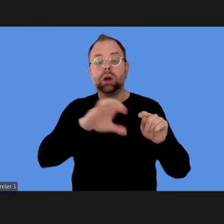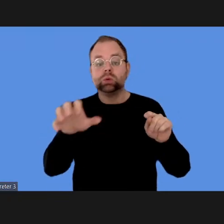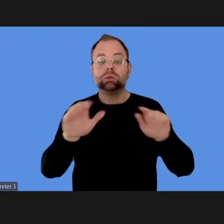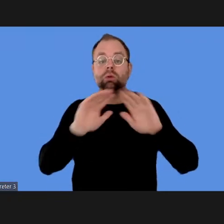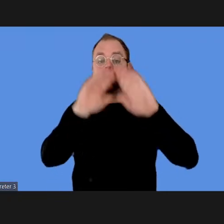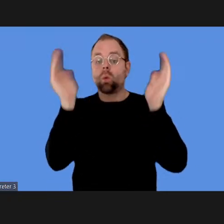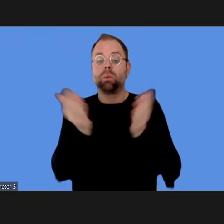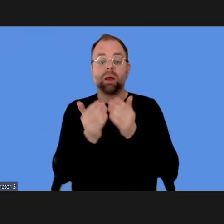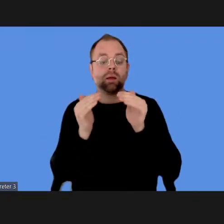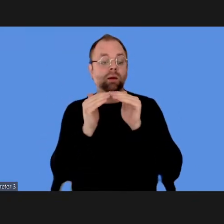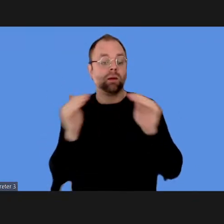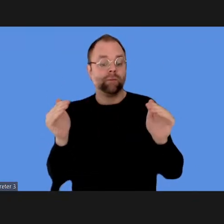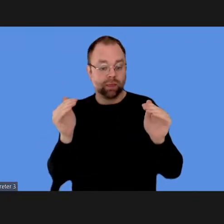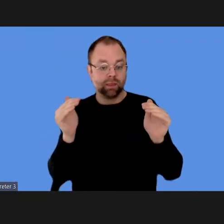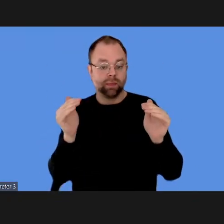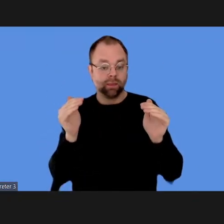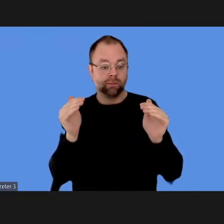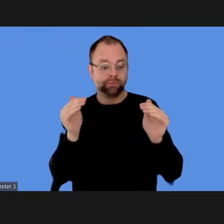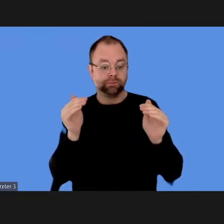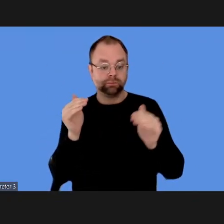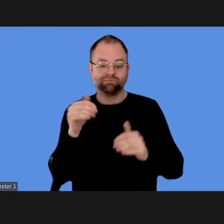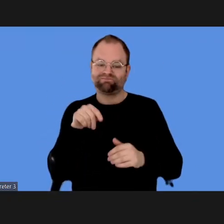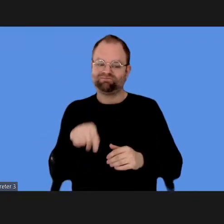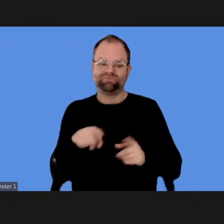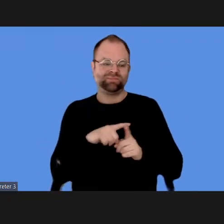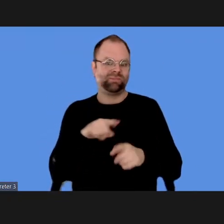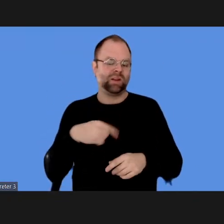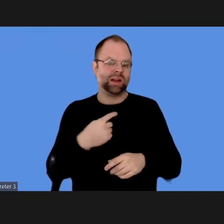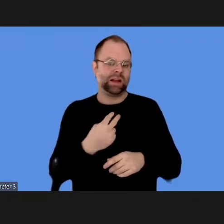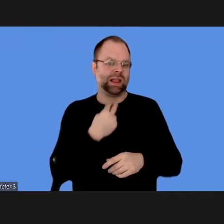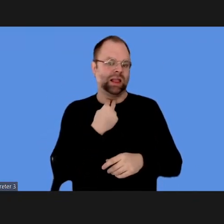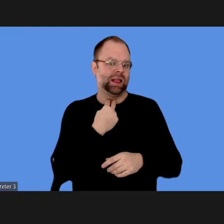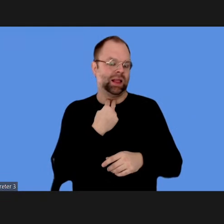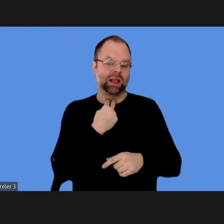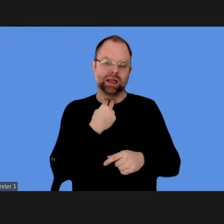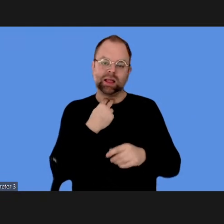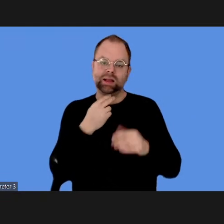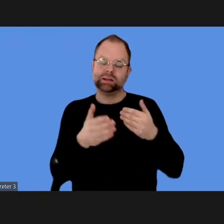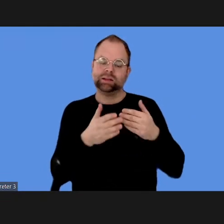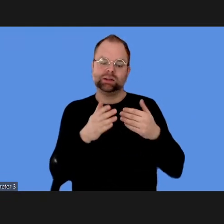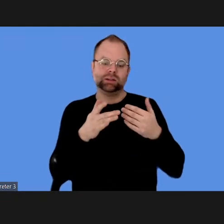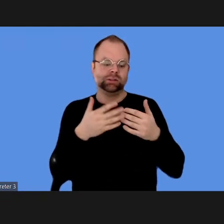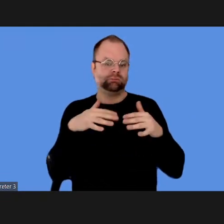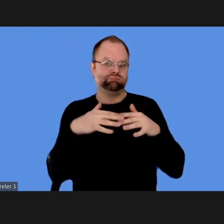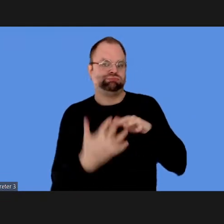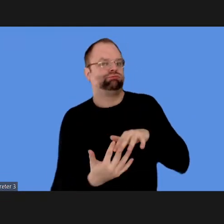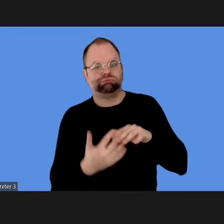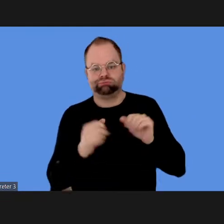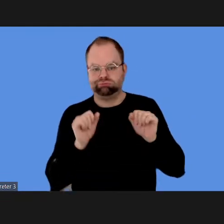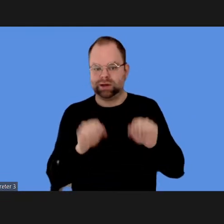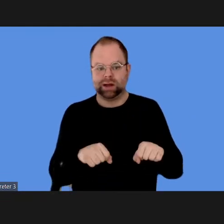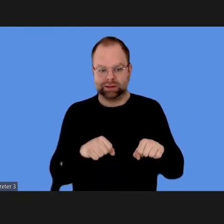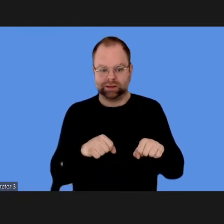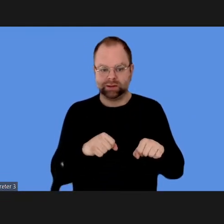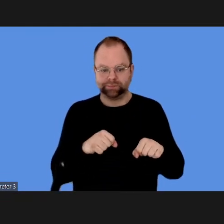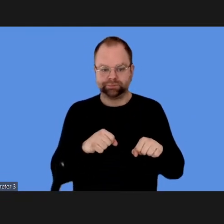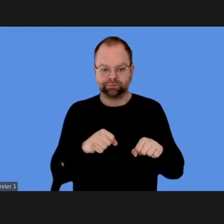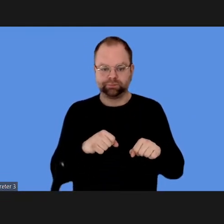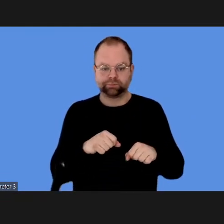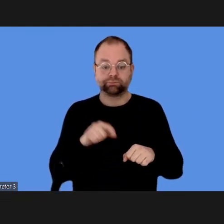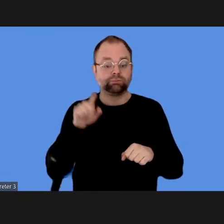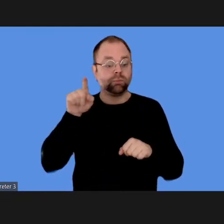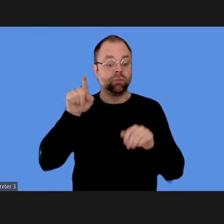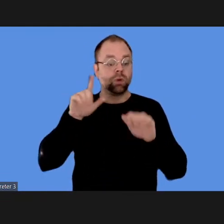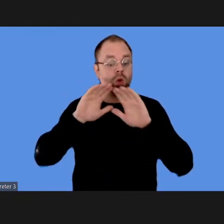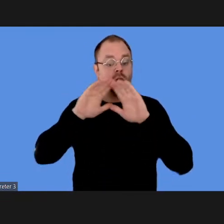accurate, timely data and sufficiently disaggregated or a comprehensive data, no one could be able